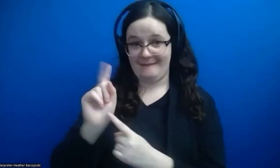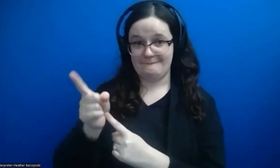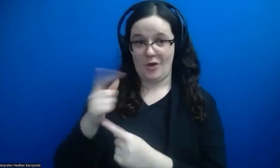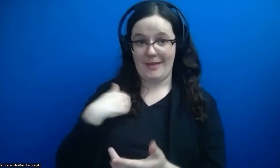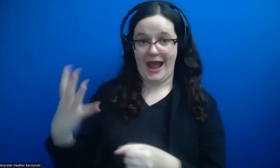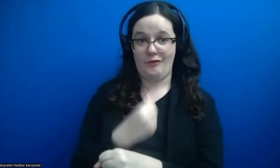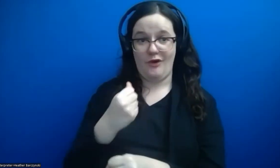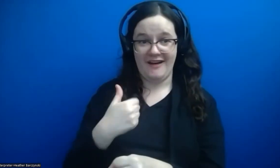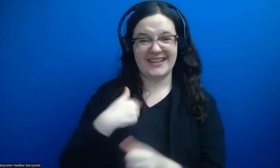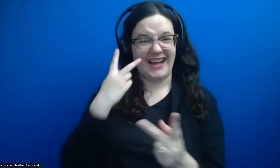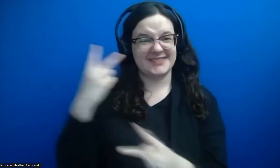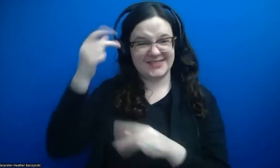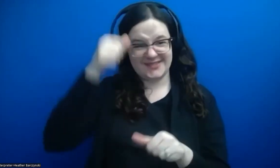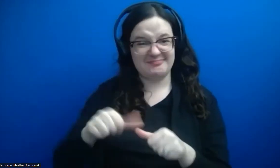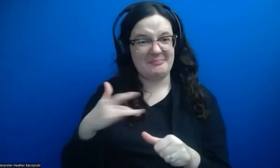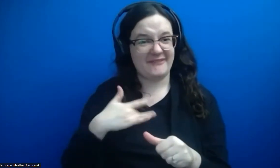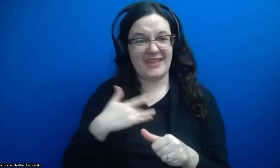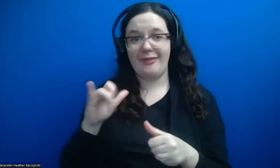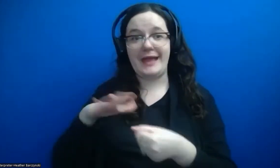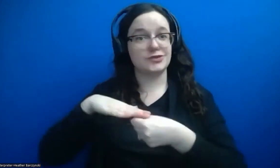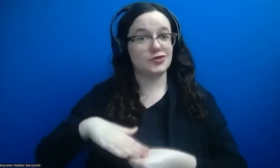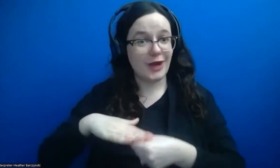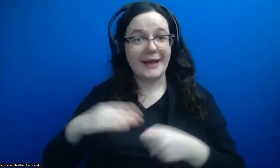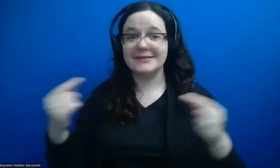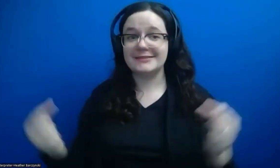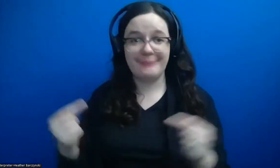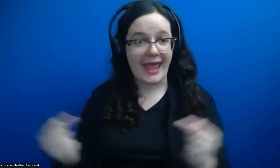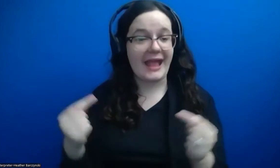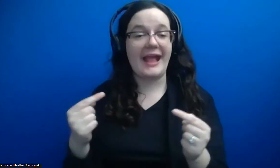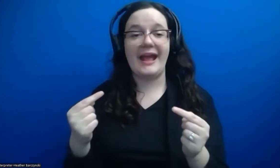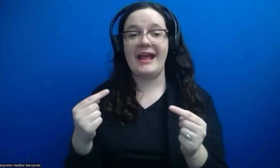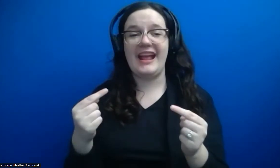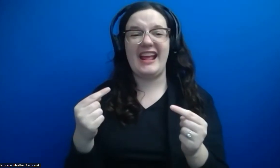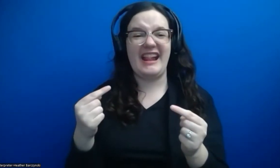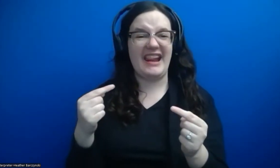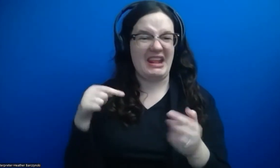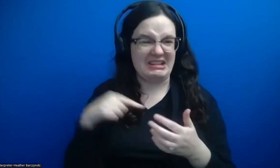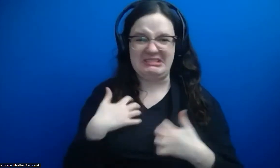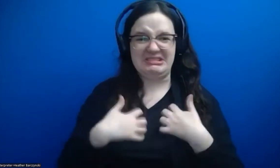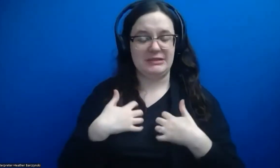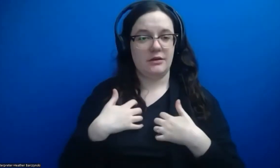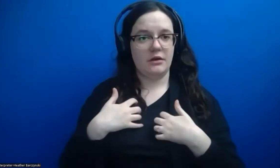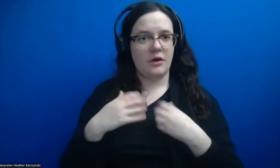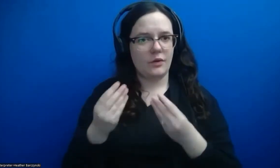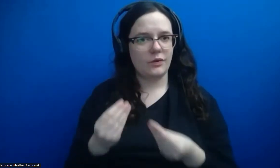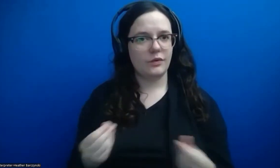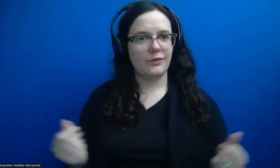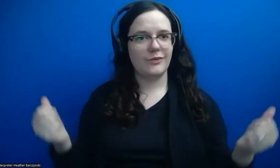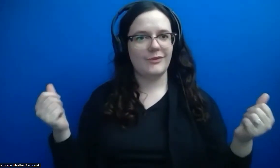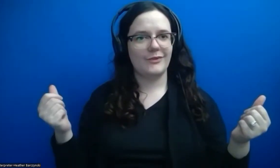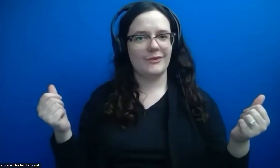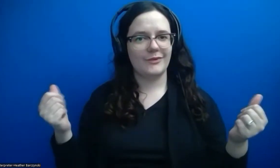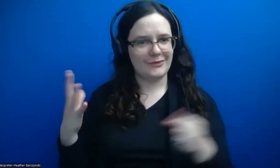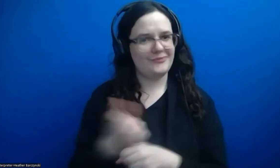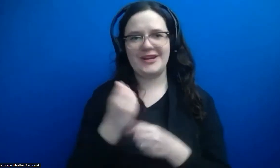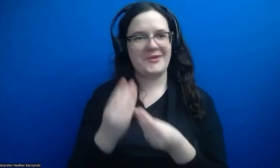just feeling like all that stress, all that pain, all of that stuff that was happening just went away. Long